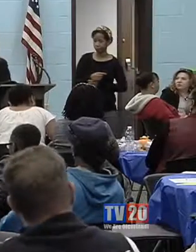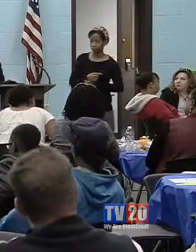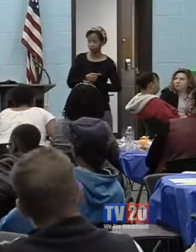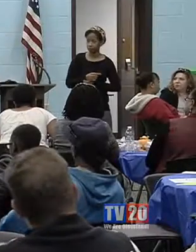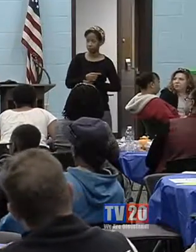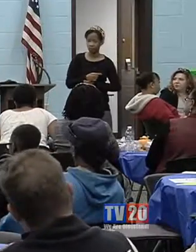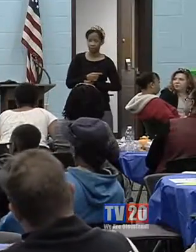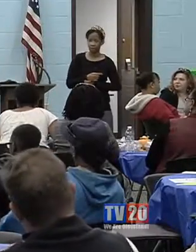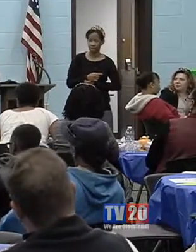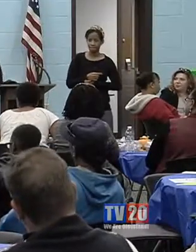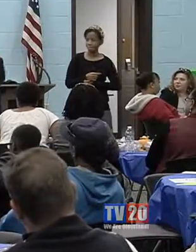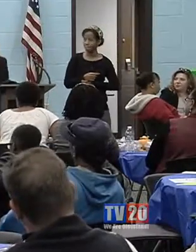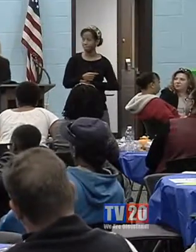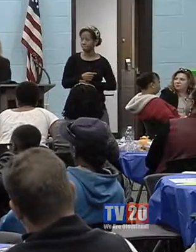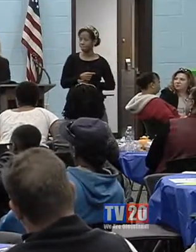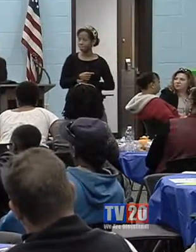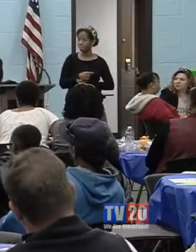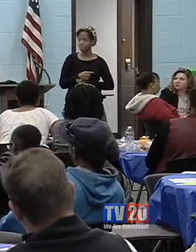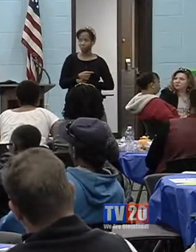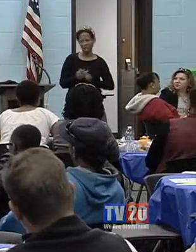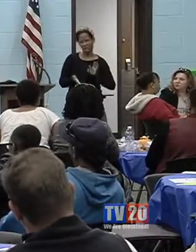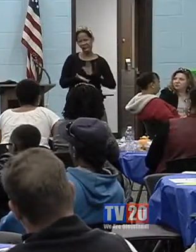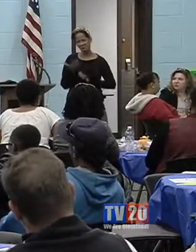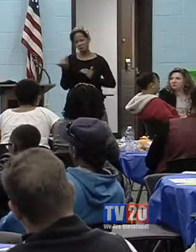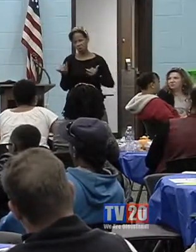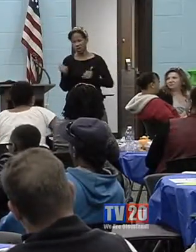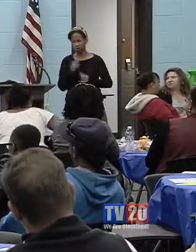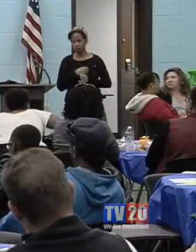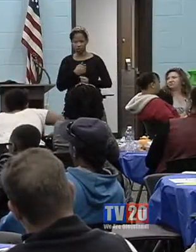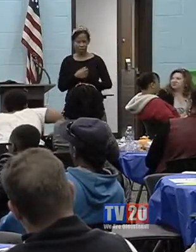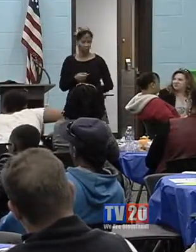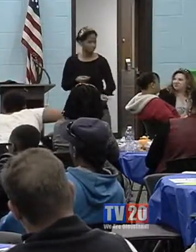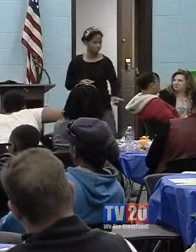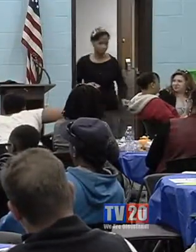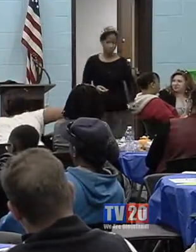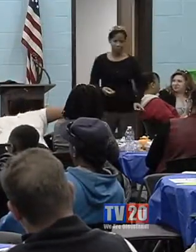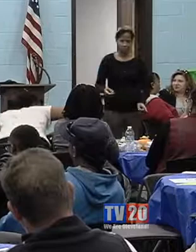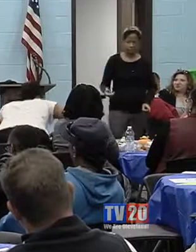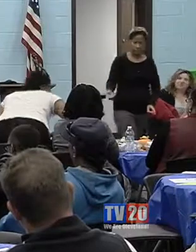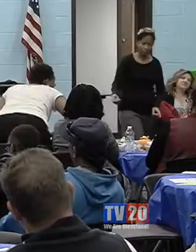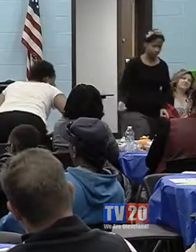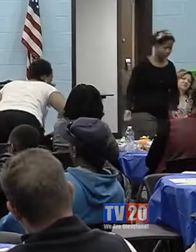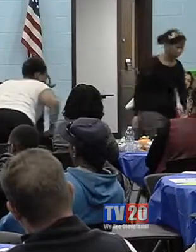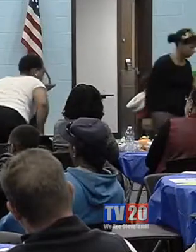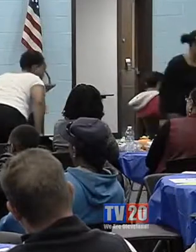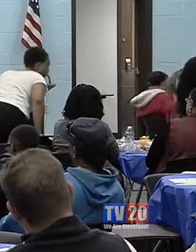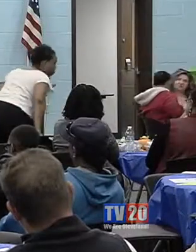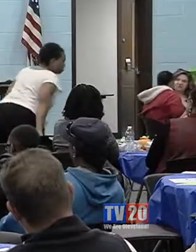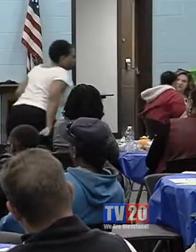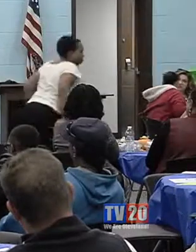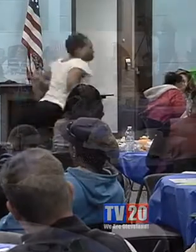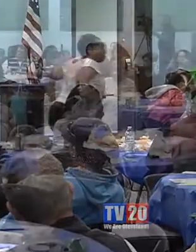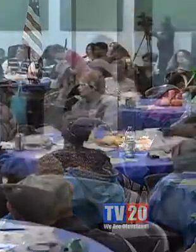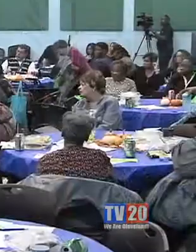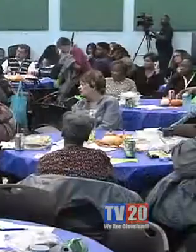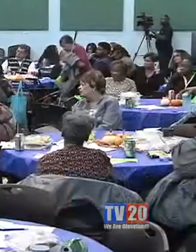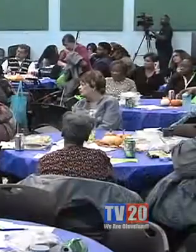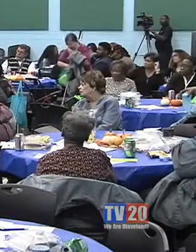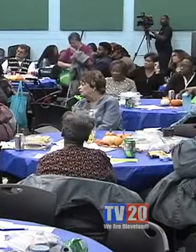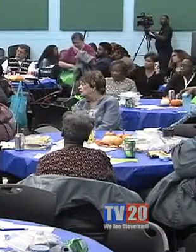Councilman. All right, I'm going to go, but let me say this about musician mode. I really